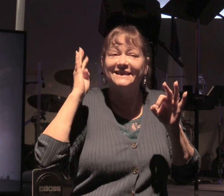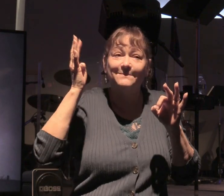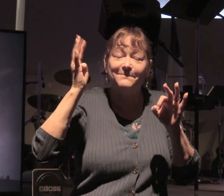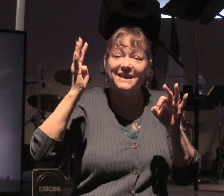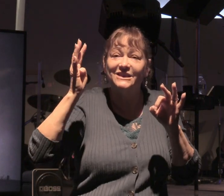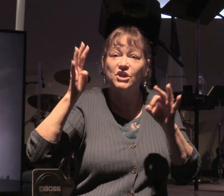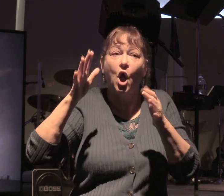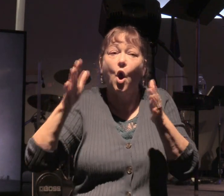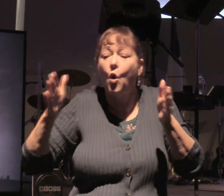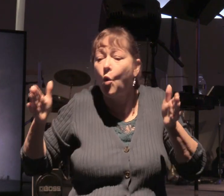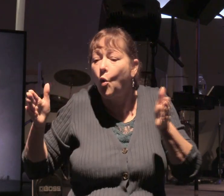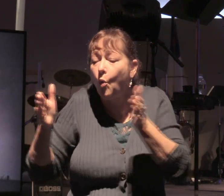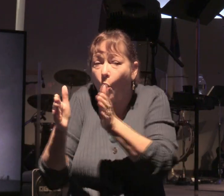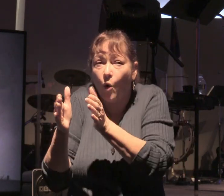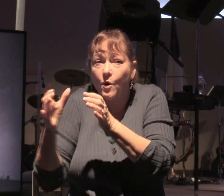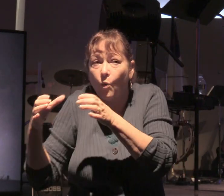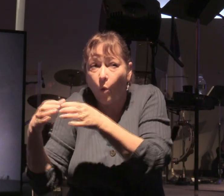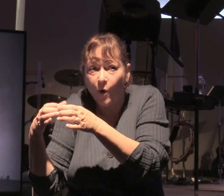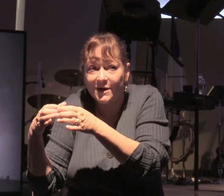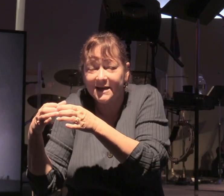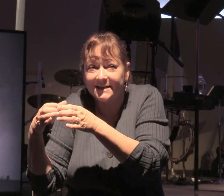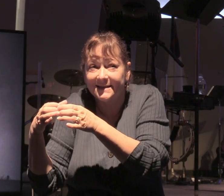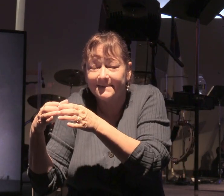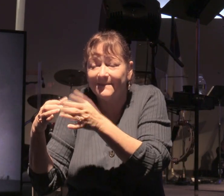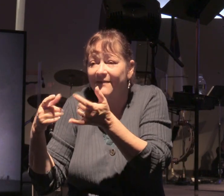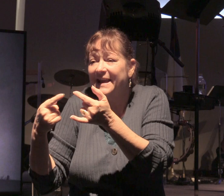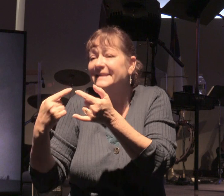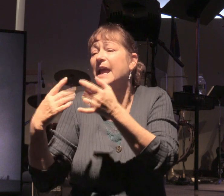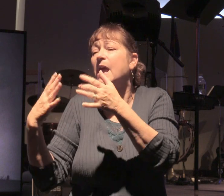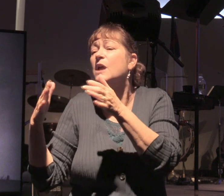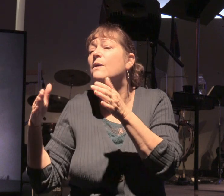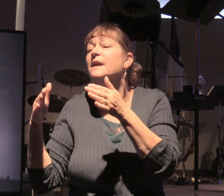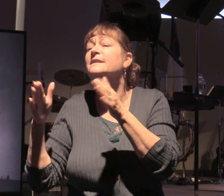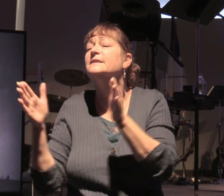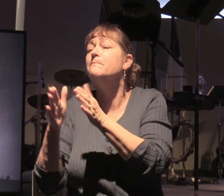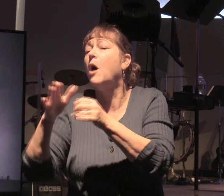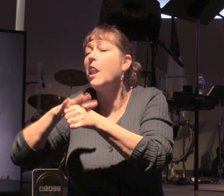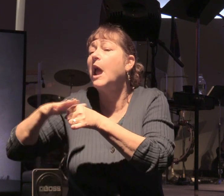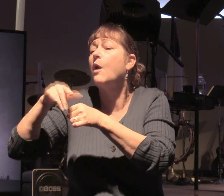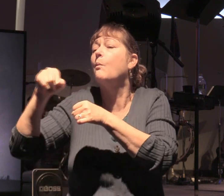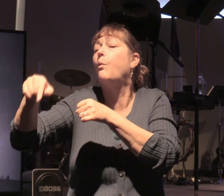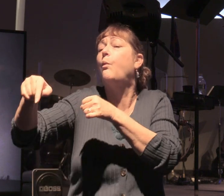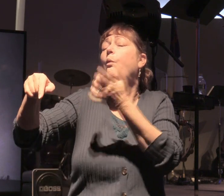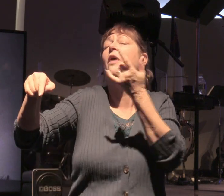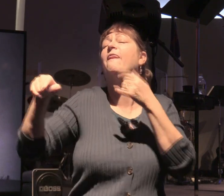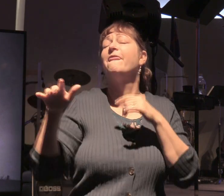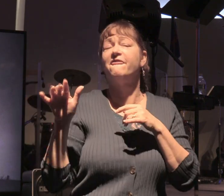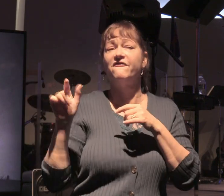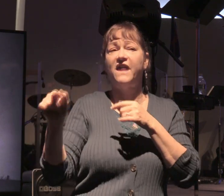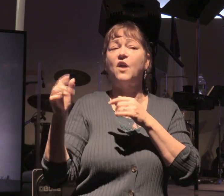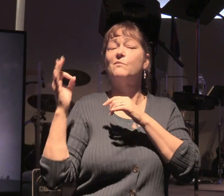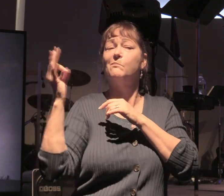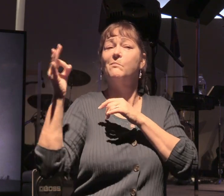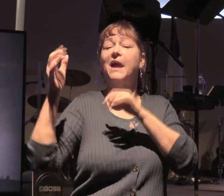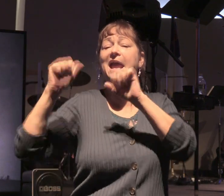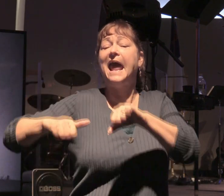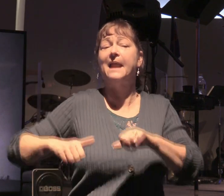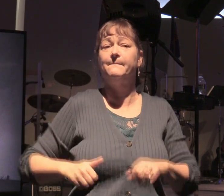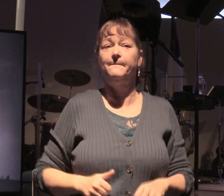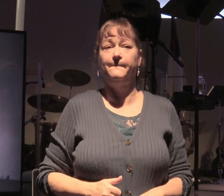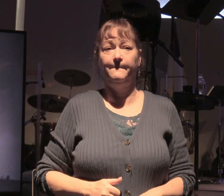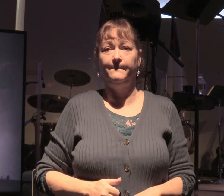banishing speakers to outposts that might be tiny or on the fringe of the campus, generally